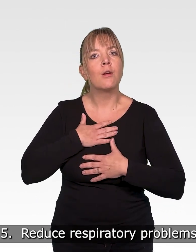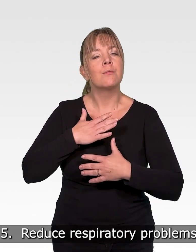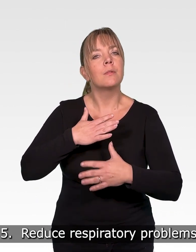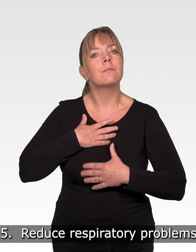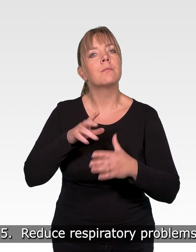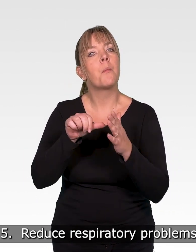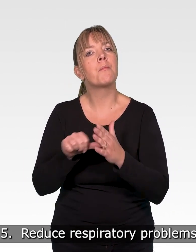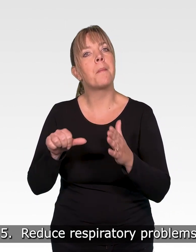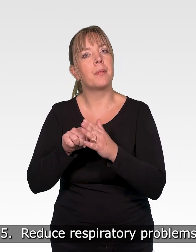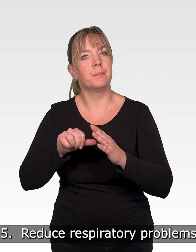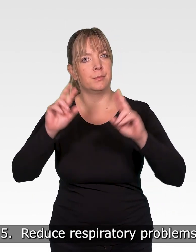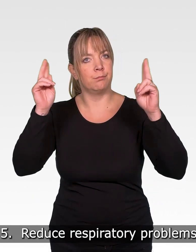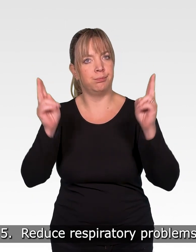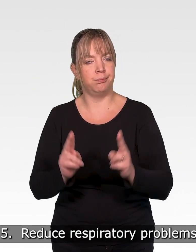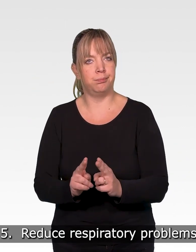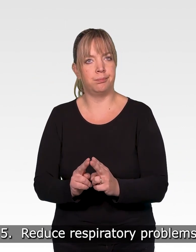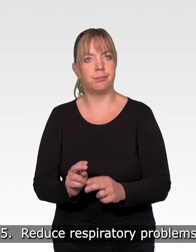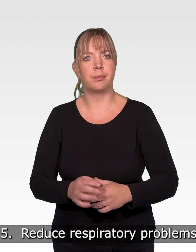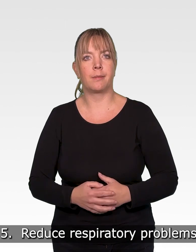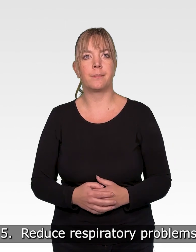Reduce respiratory problems.